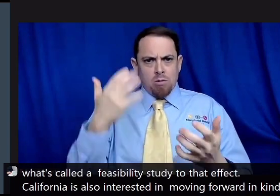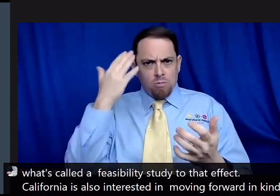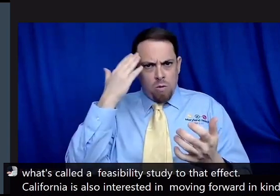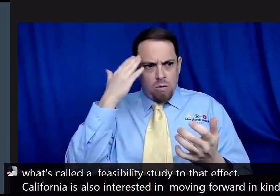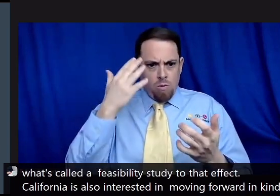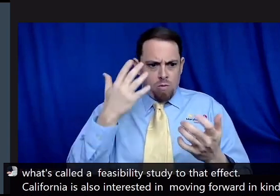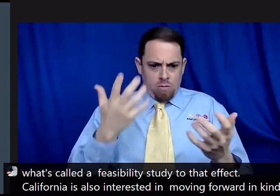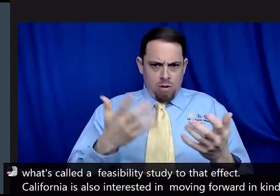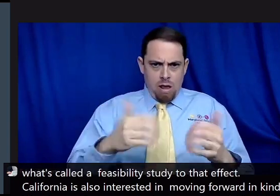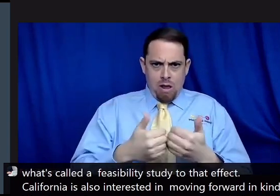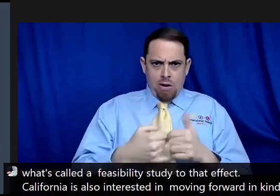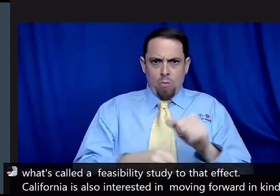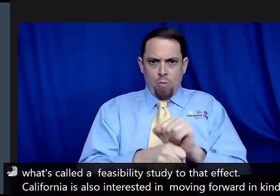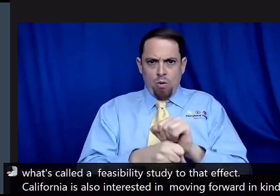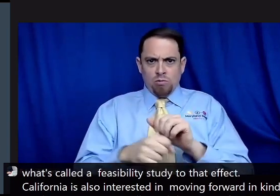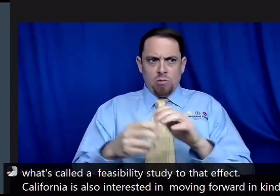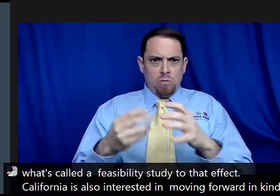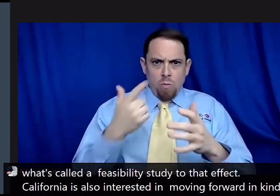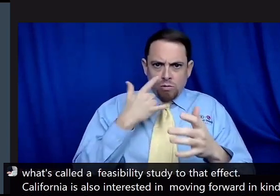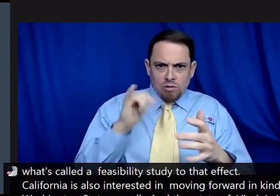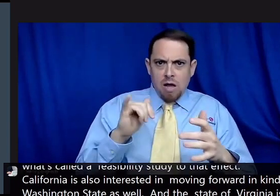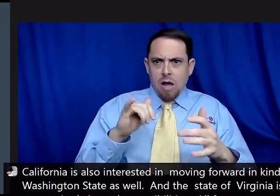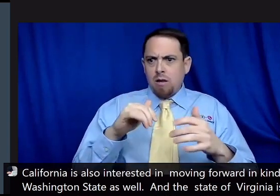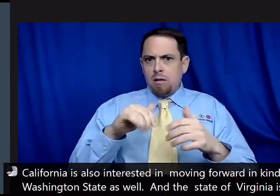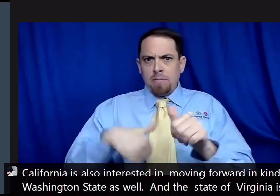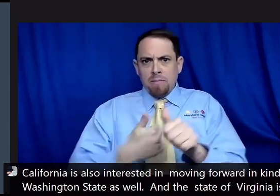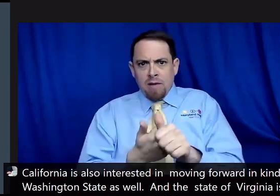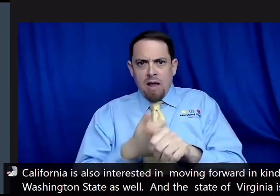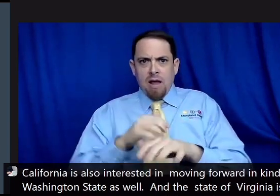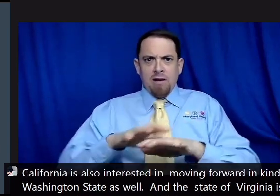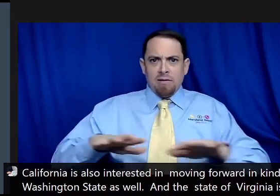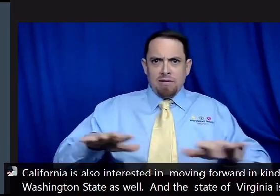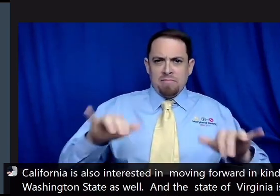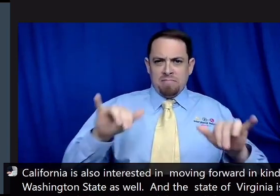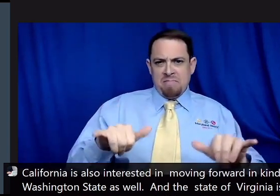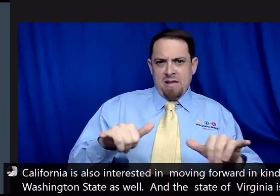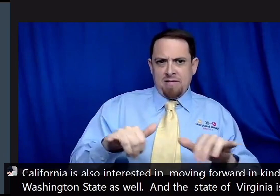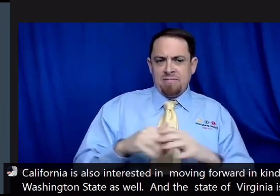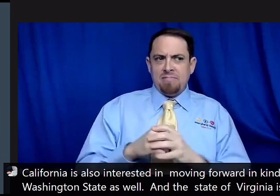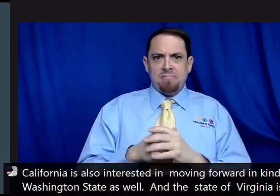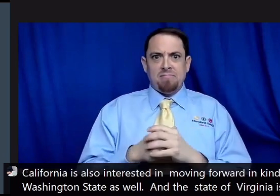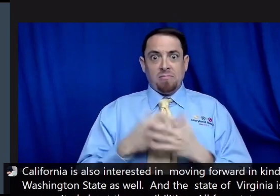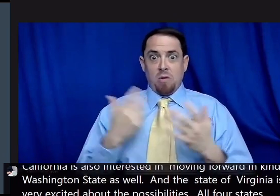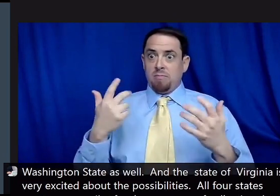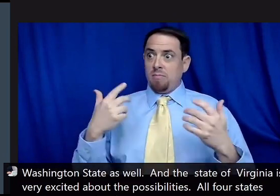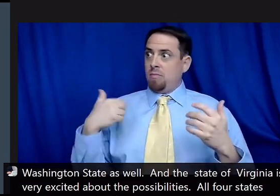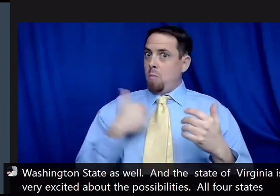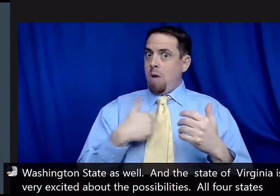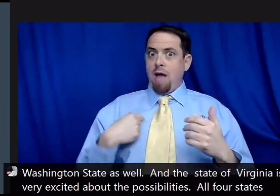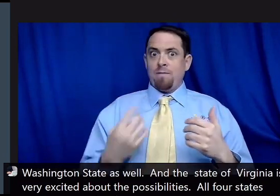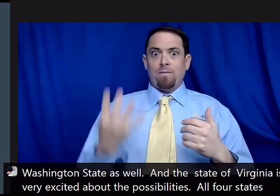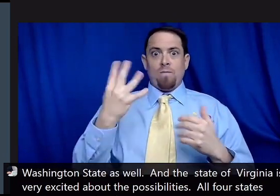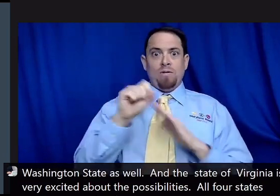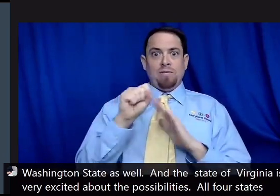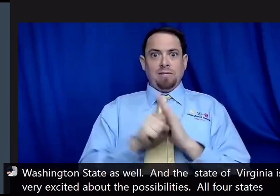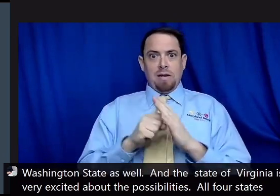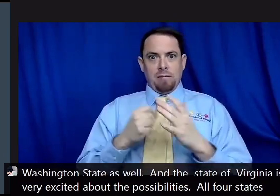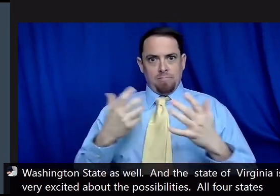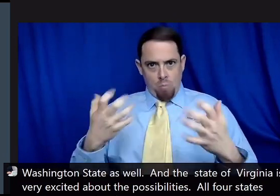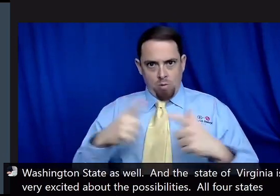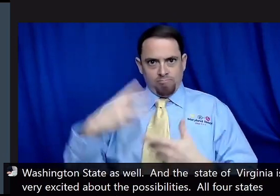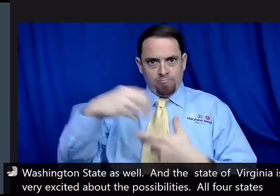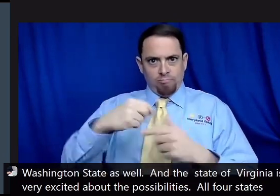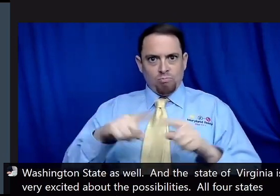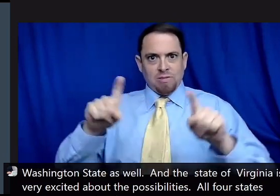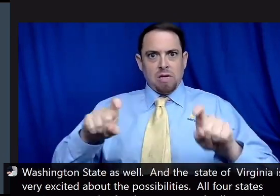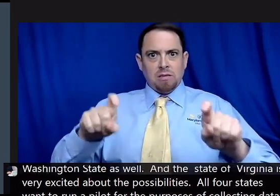All 4 states want to run a pilot for the purposes of collecting data in terms of the user experience and what it may look like.